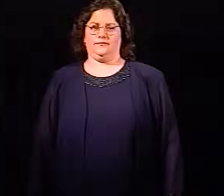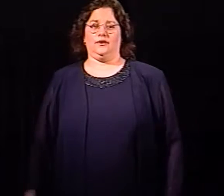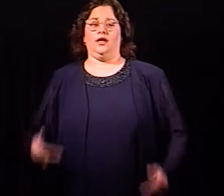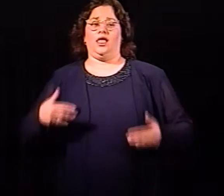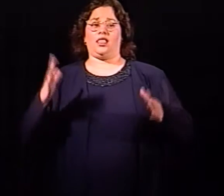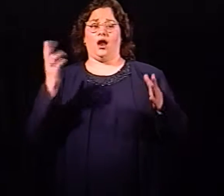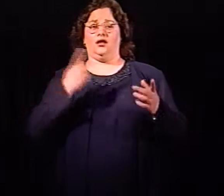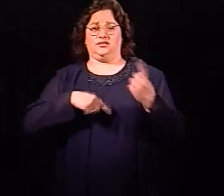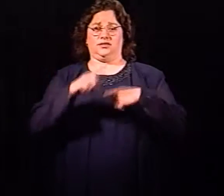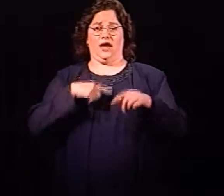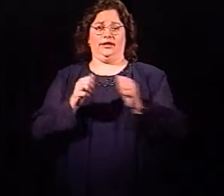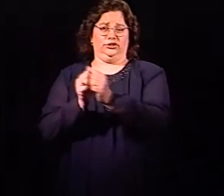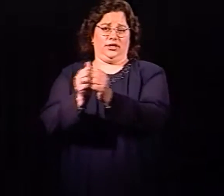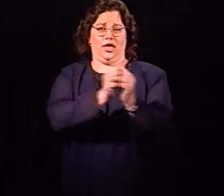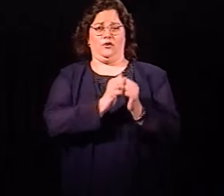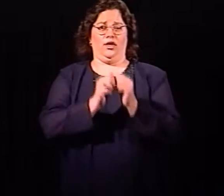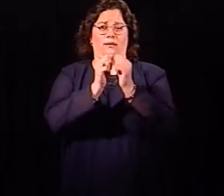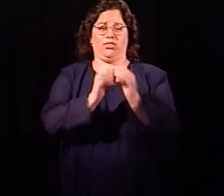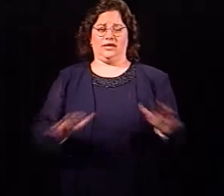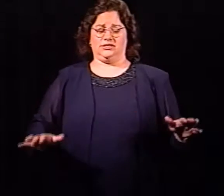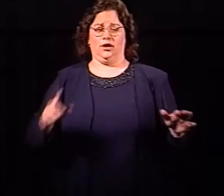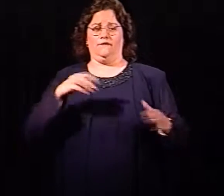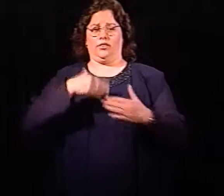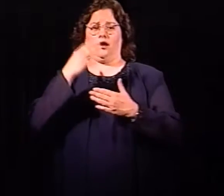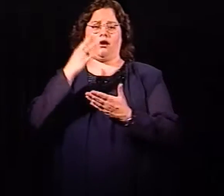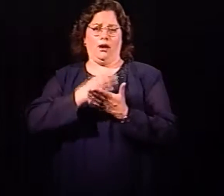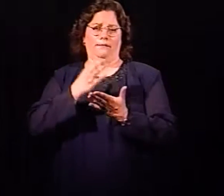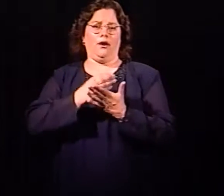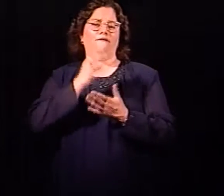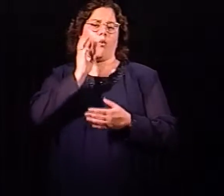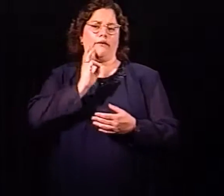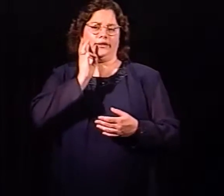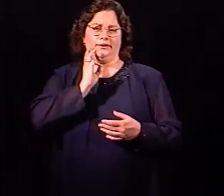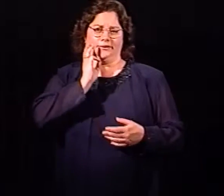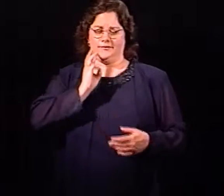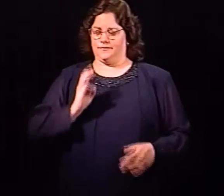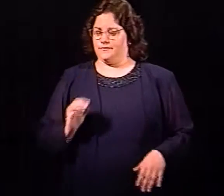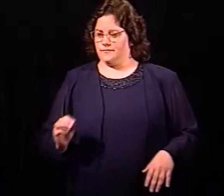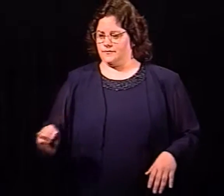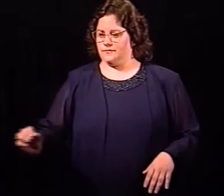Let us pour the second glass of wine and say the blessing.